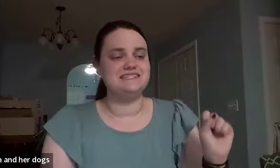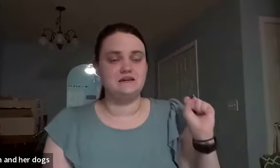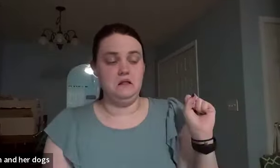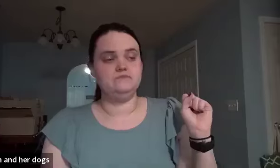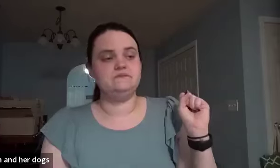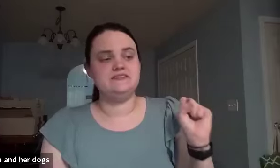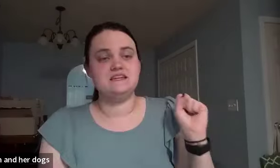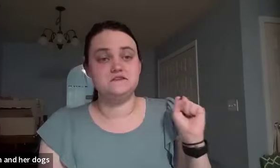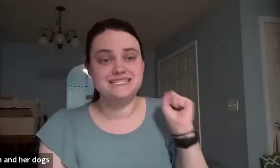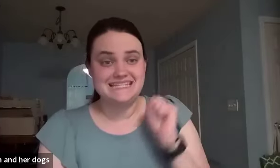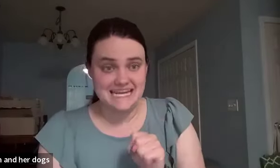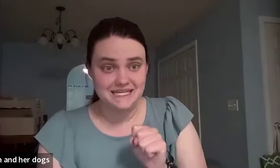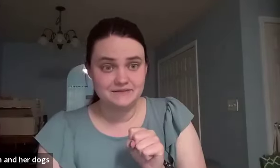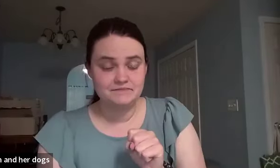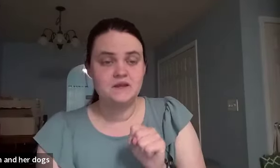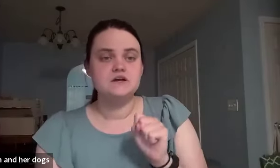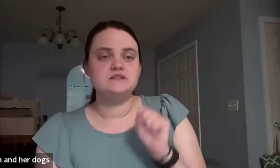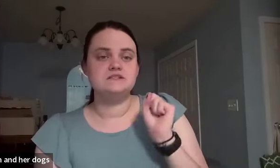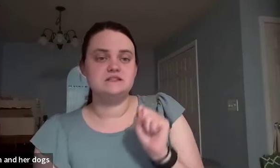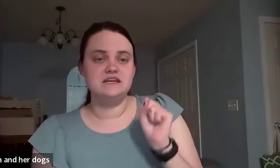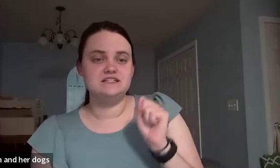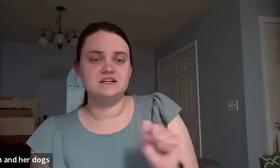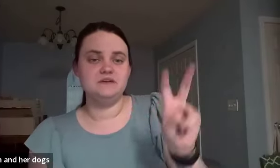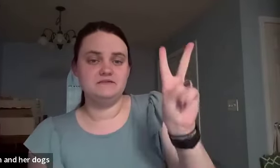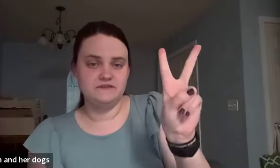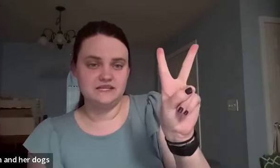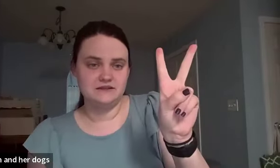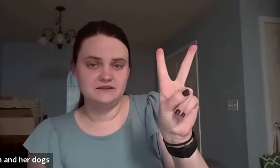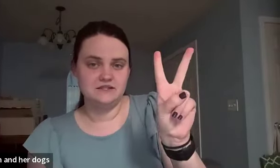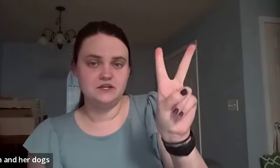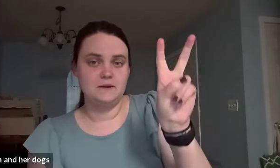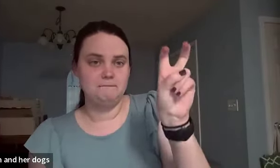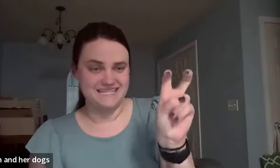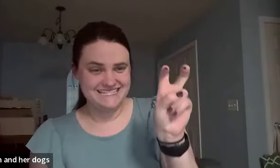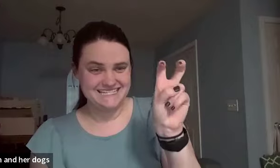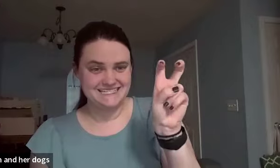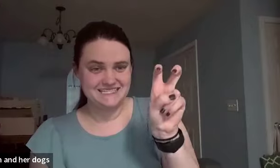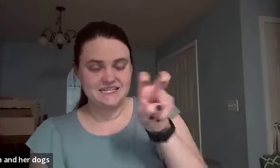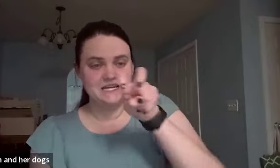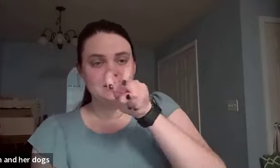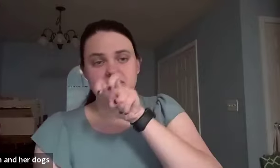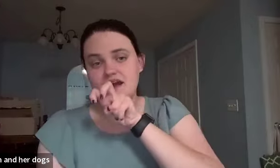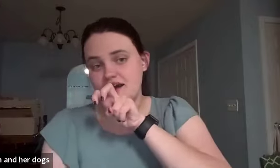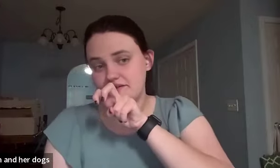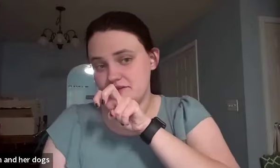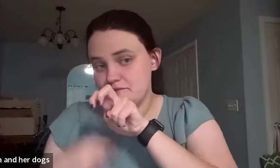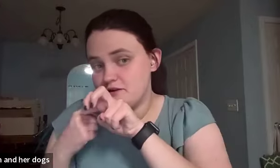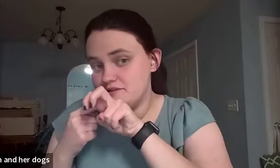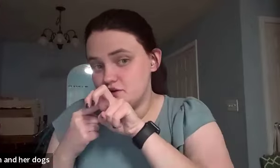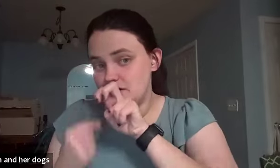this, would be the sign for snake. So snake is going to be a V. You're going to bend it and you're going to have it at the front of your